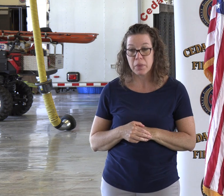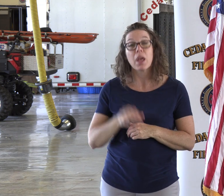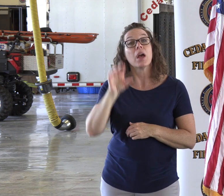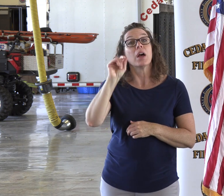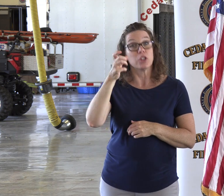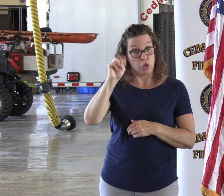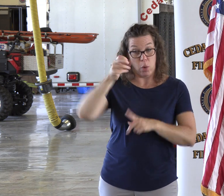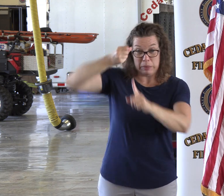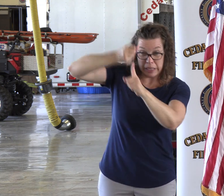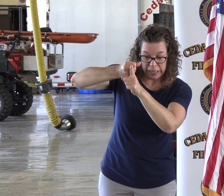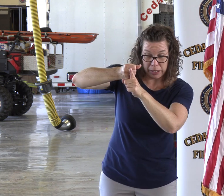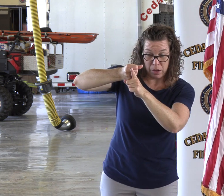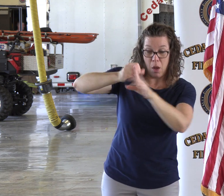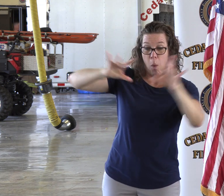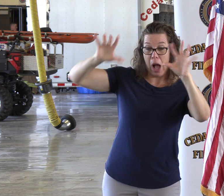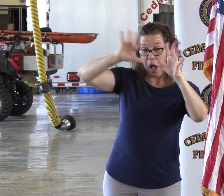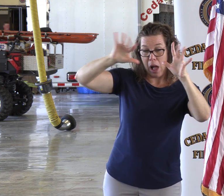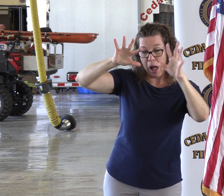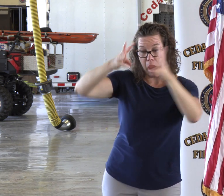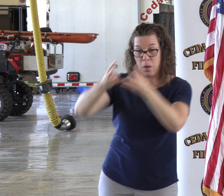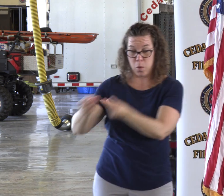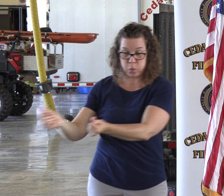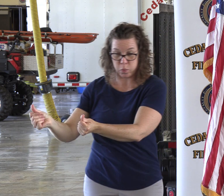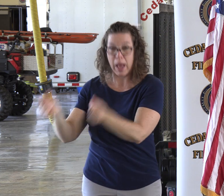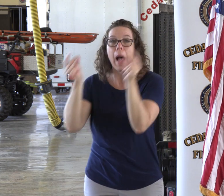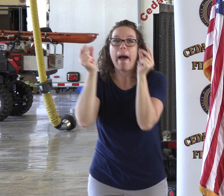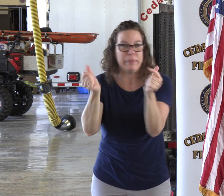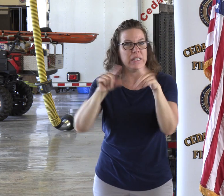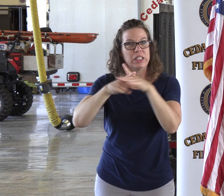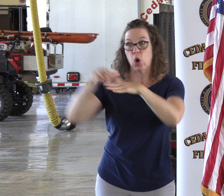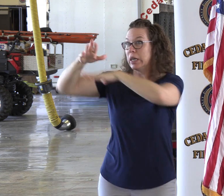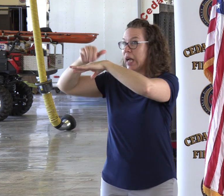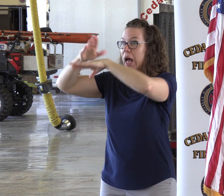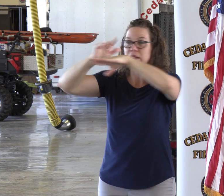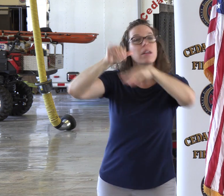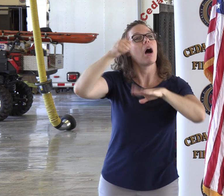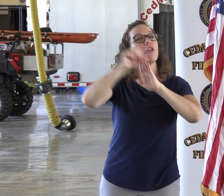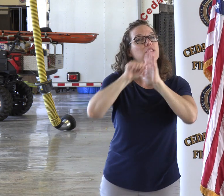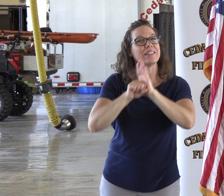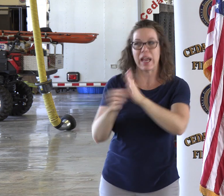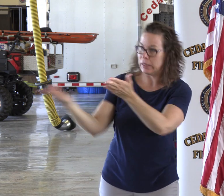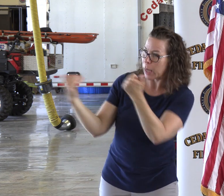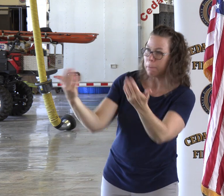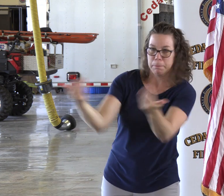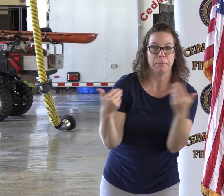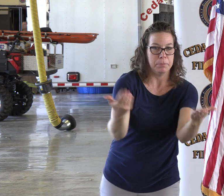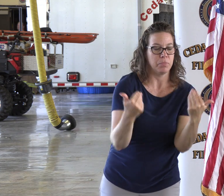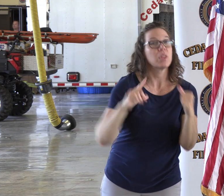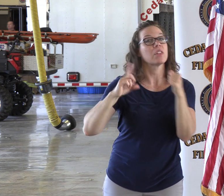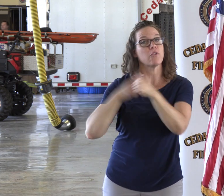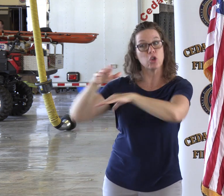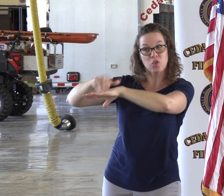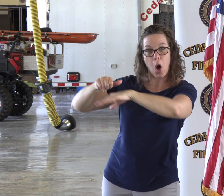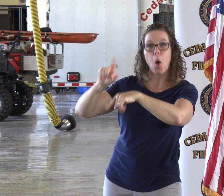storm passed, we immediately began requesting outside crews. The first call we could trace was placed at